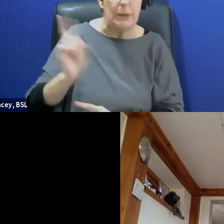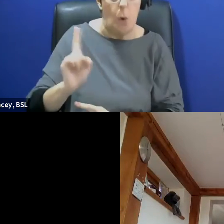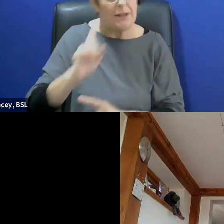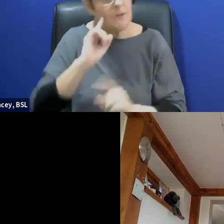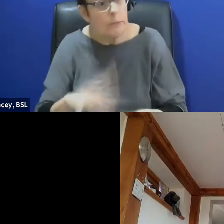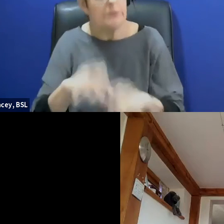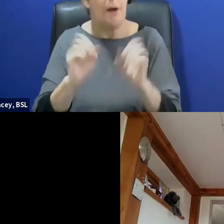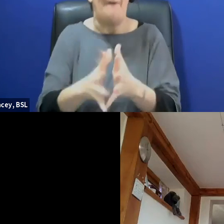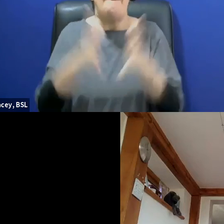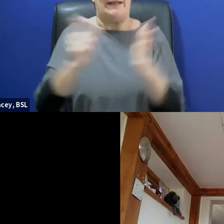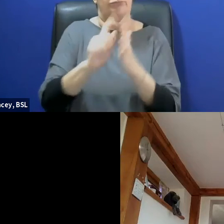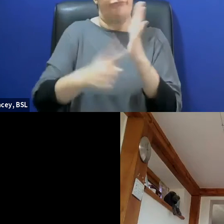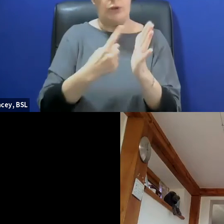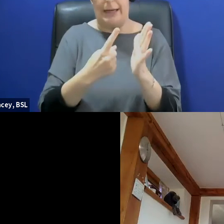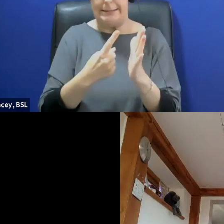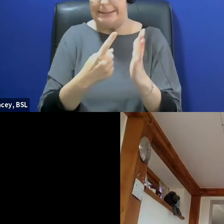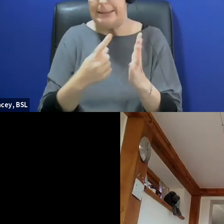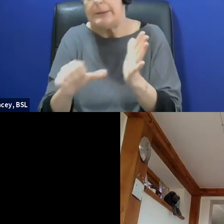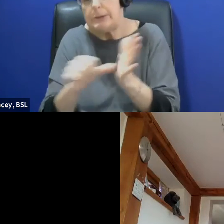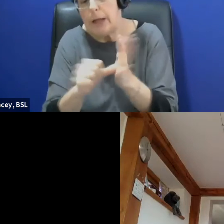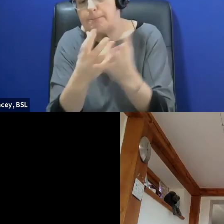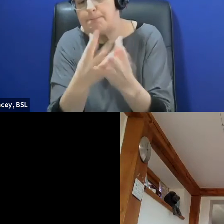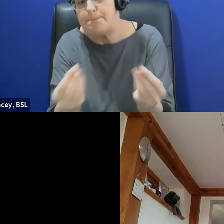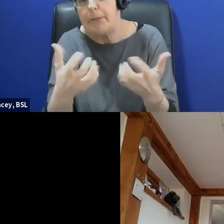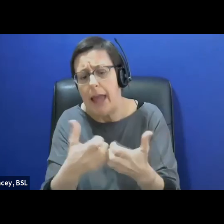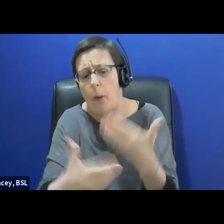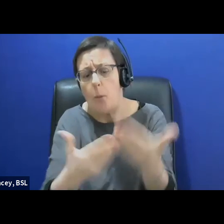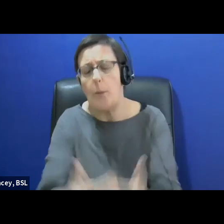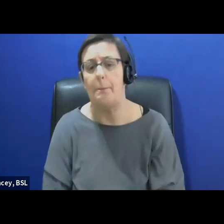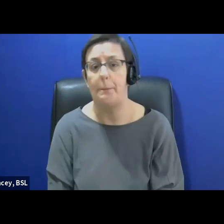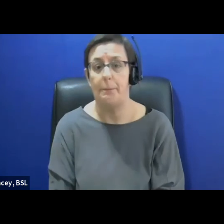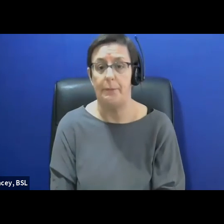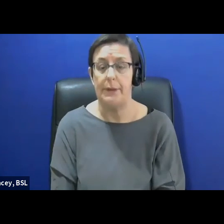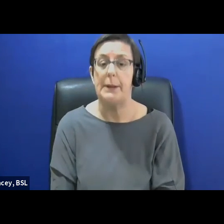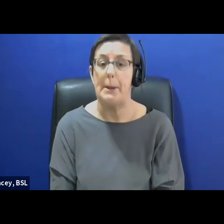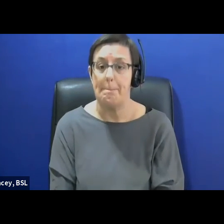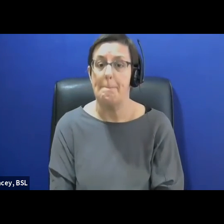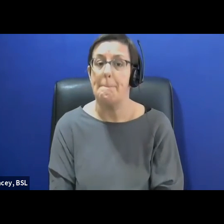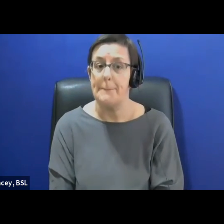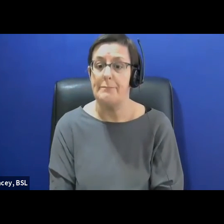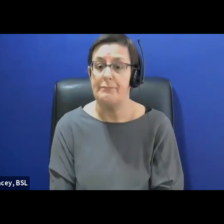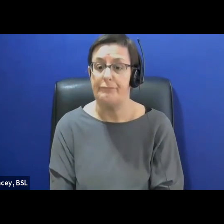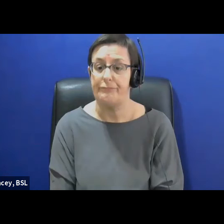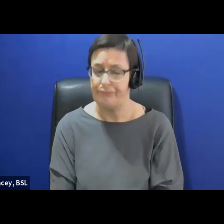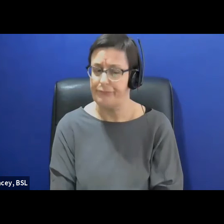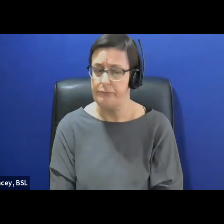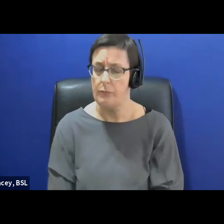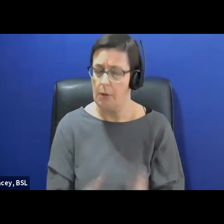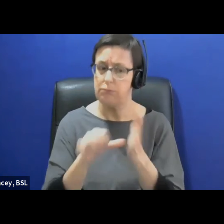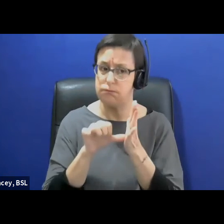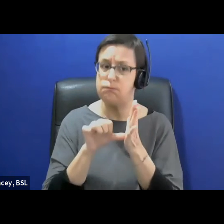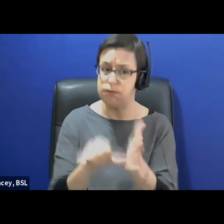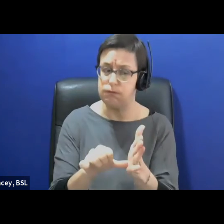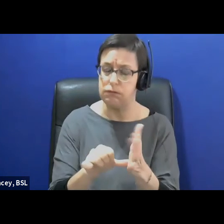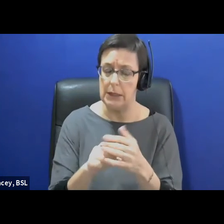project, and how some of these challenges can be overcome. Yeah, it is difficult, but I think the biggest thing is to make